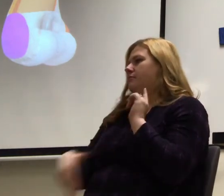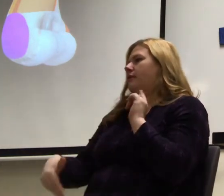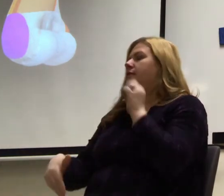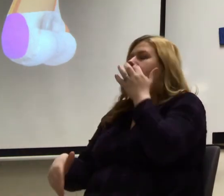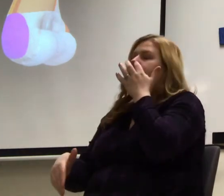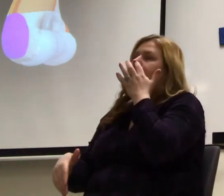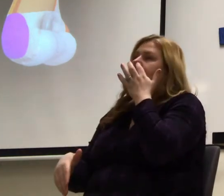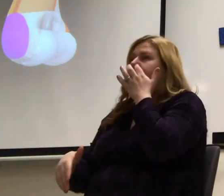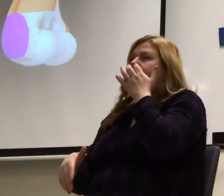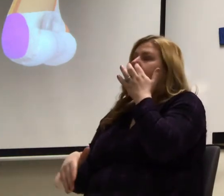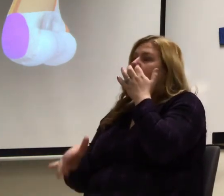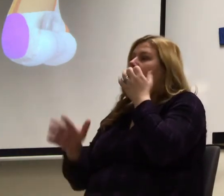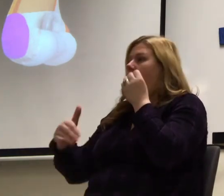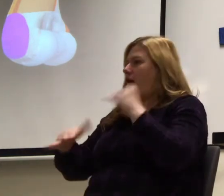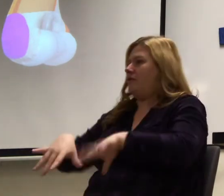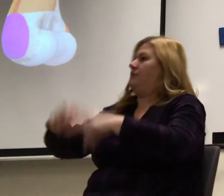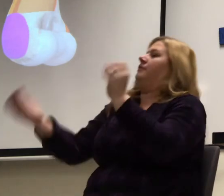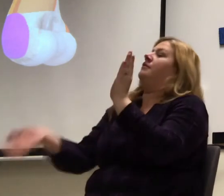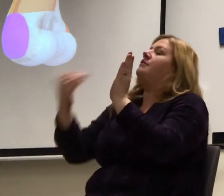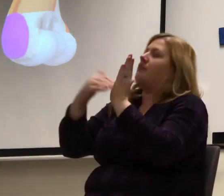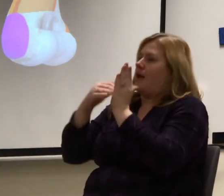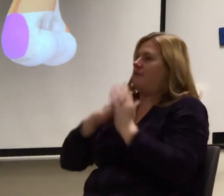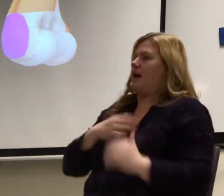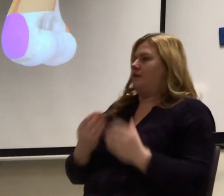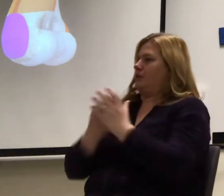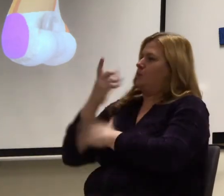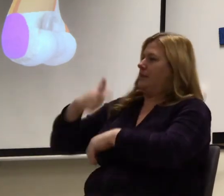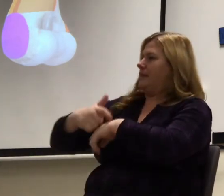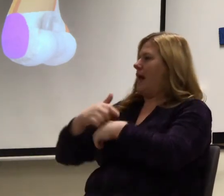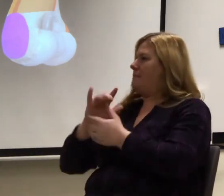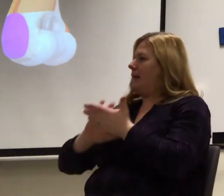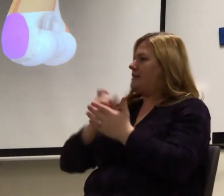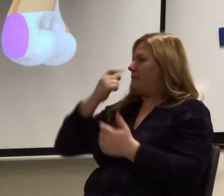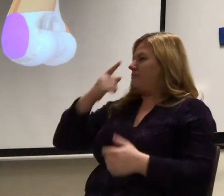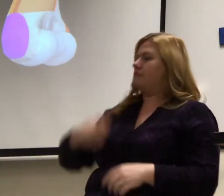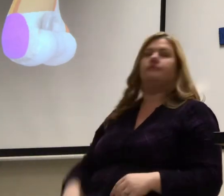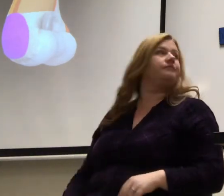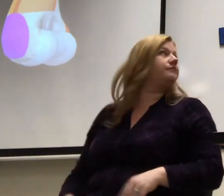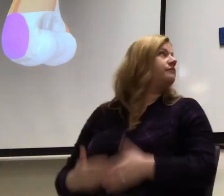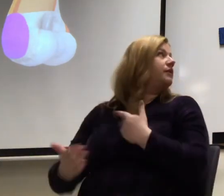So I'll just say wrist and digit extensors attach here.